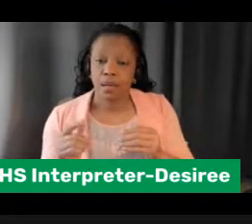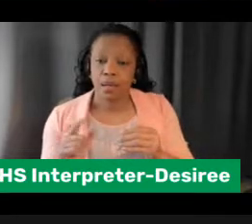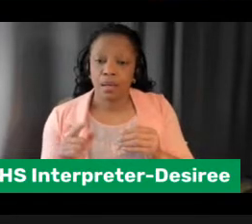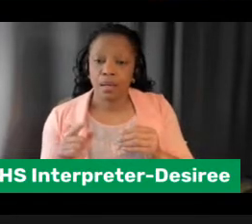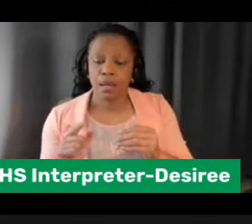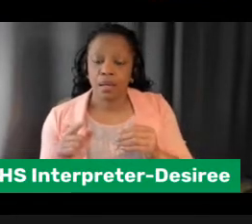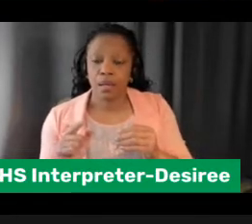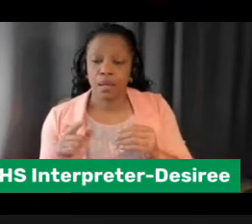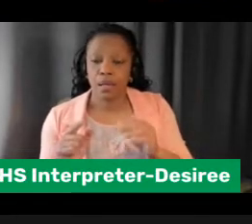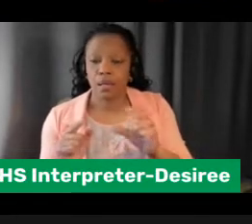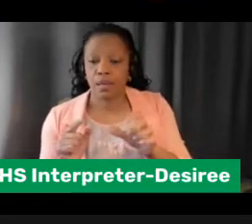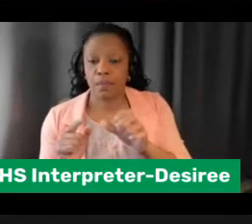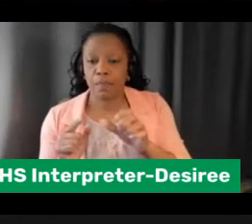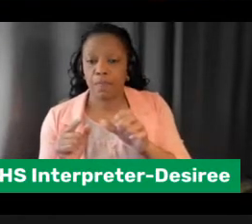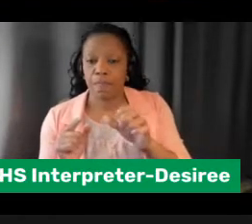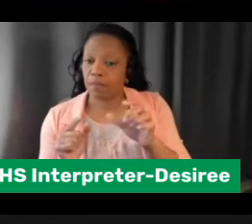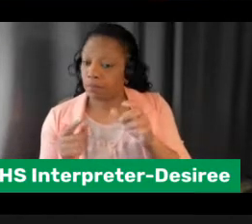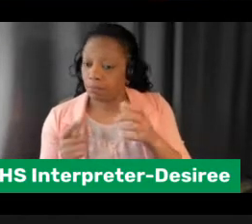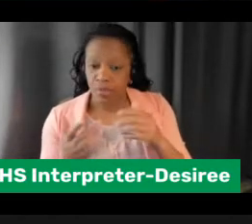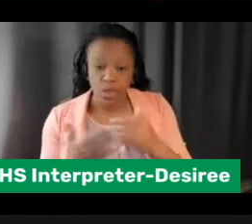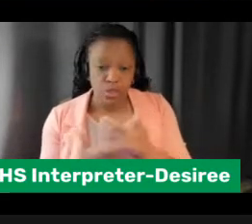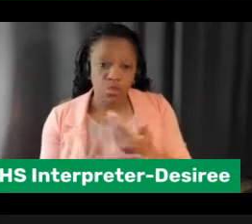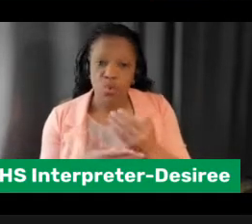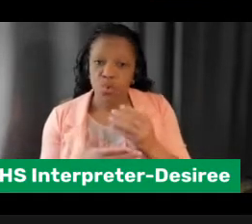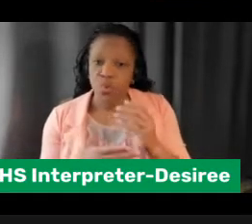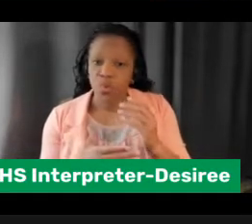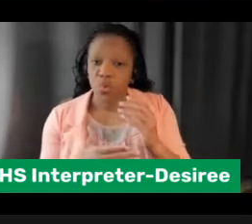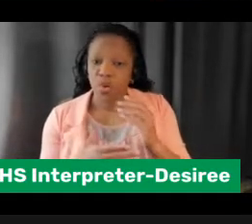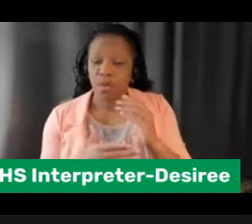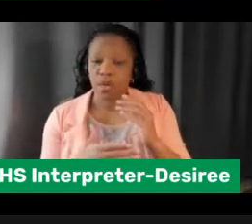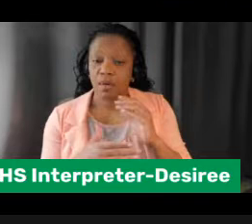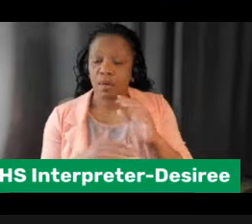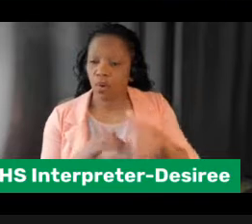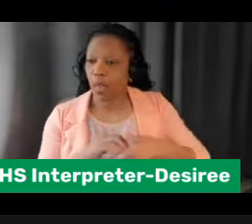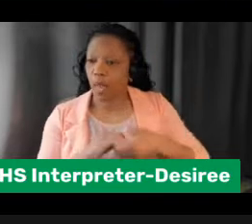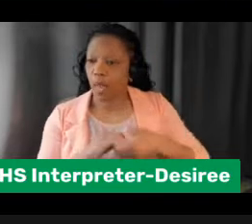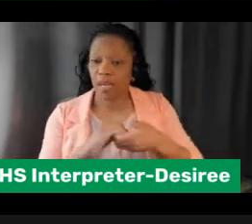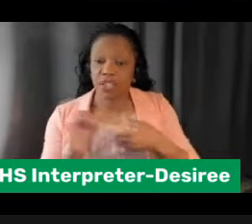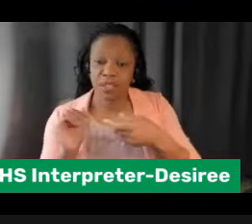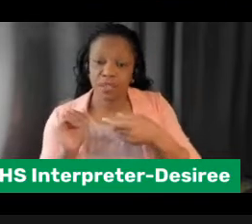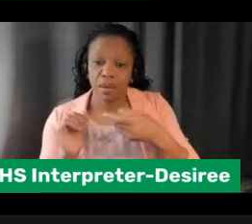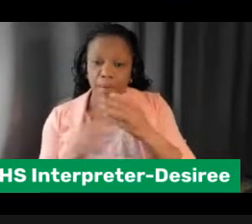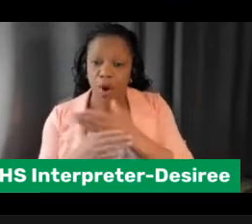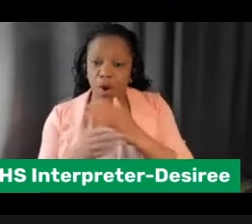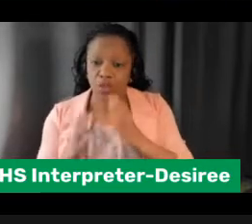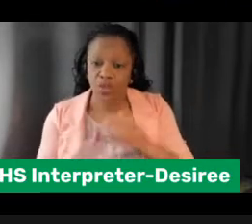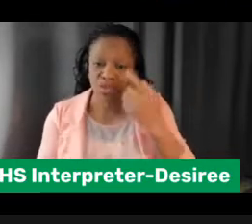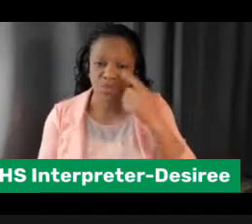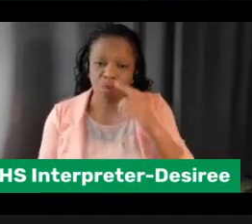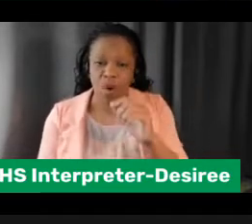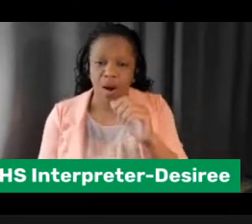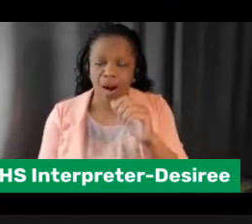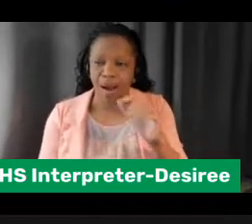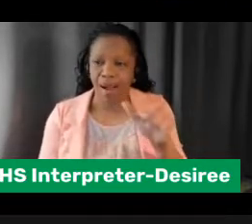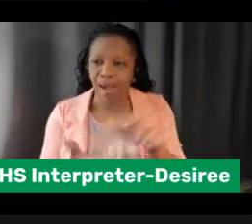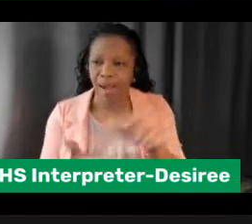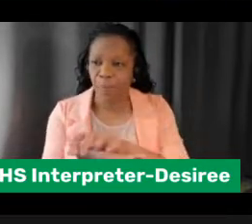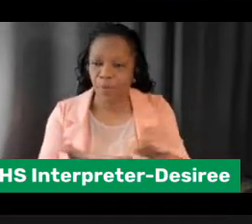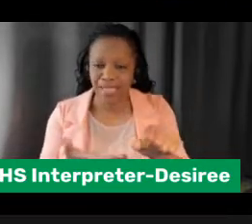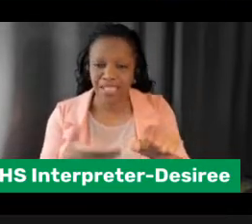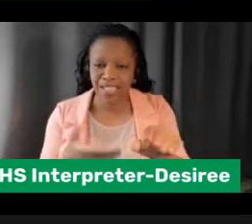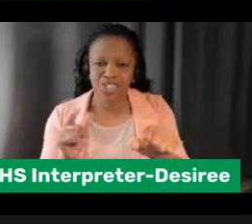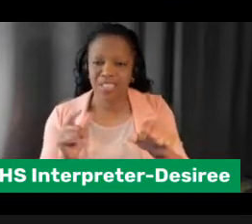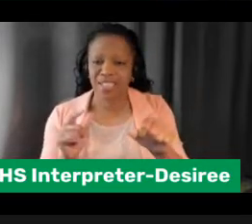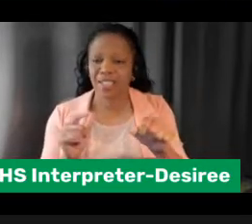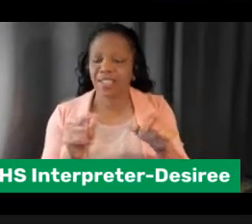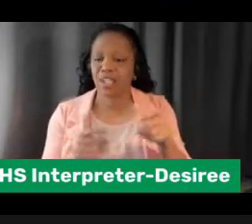well. There's a new collaboration in town, Partners for Abolition, Transformation, Healing, and